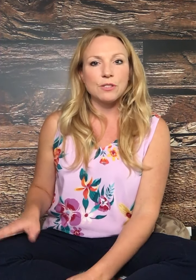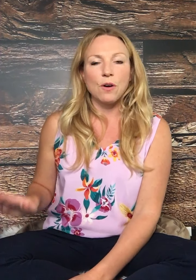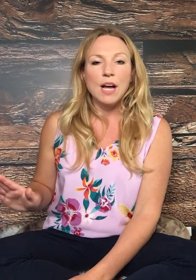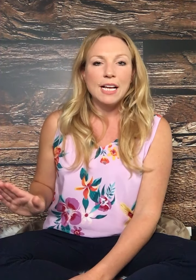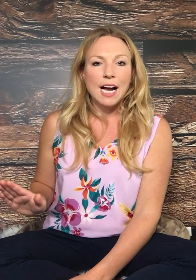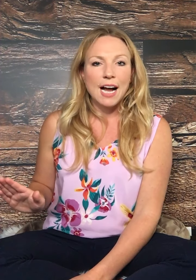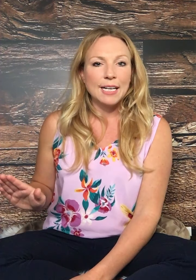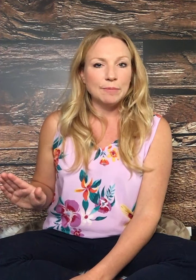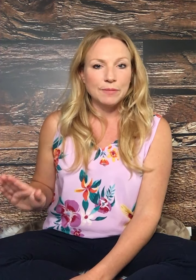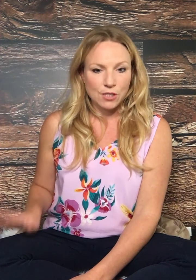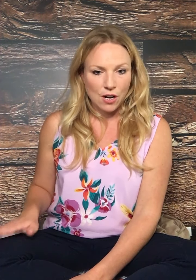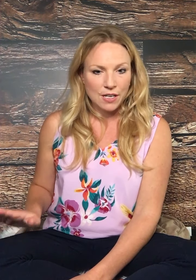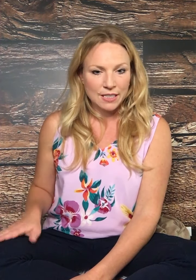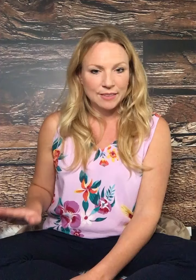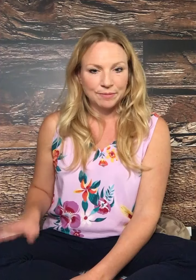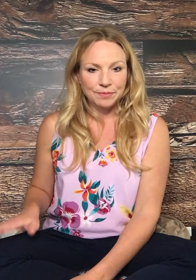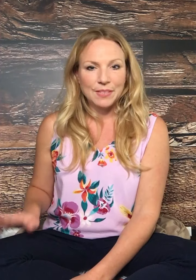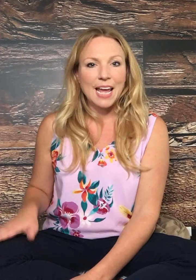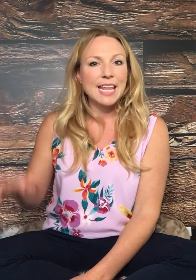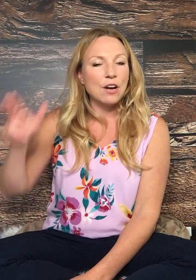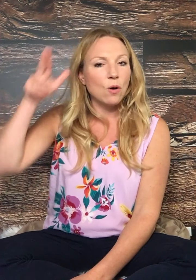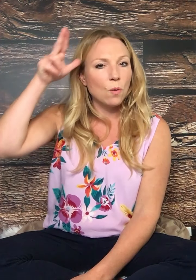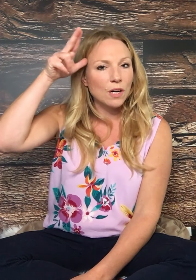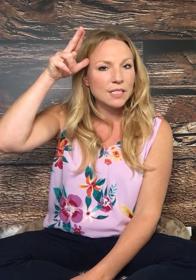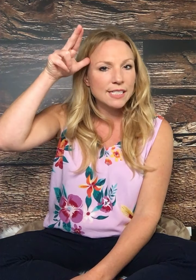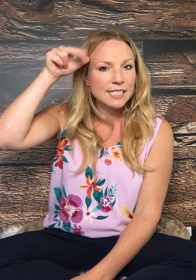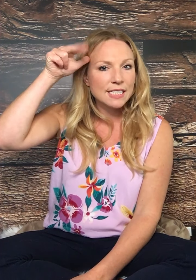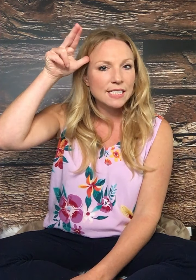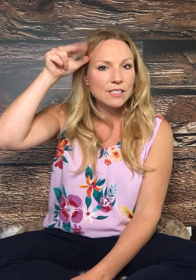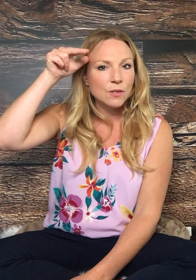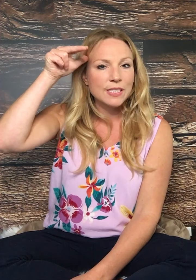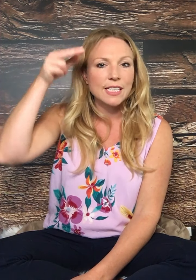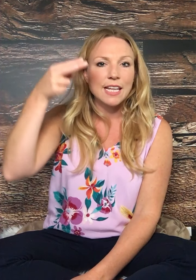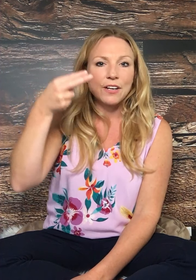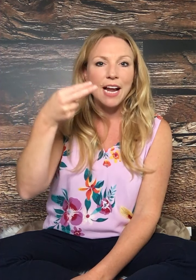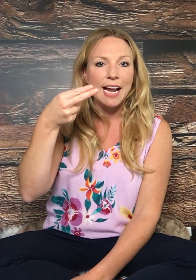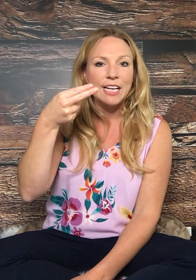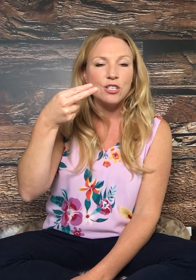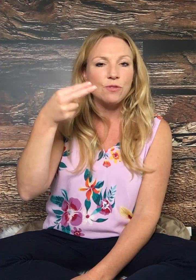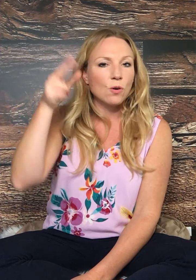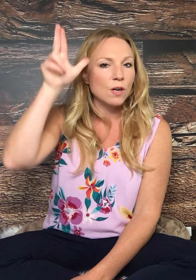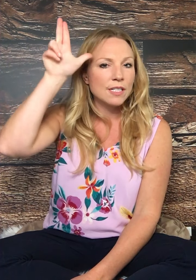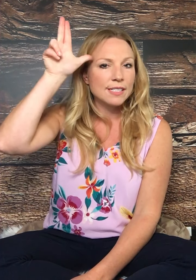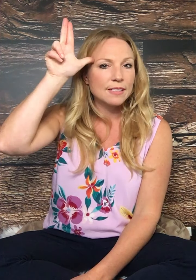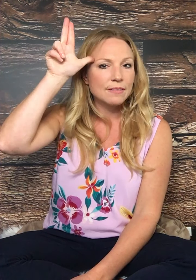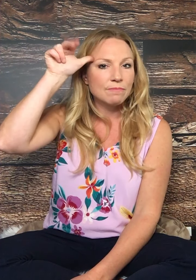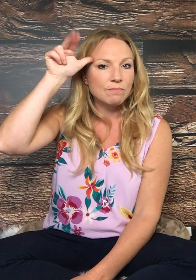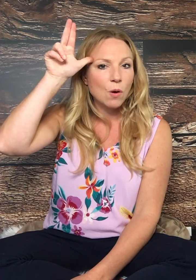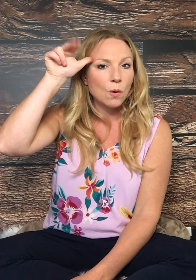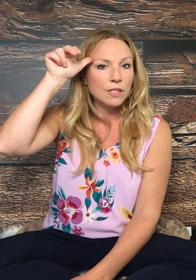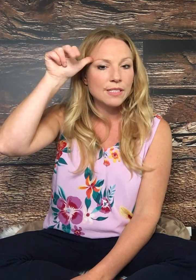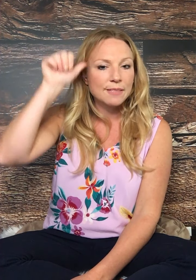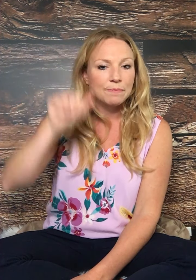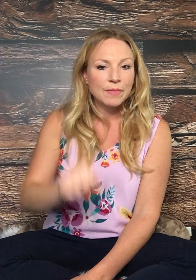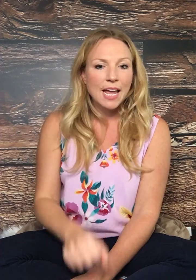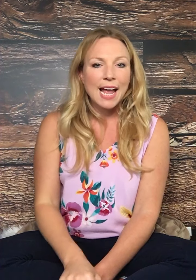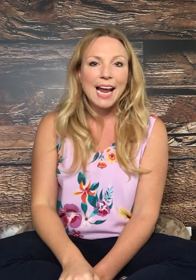So dog, and then horse, so it's the letter H for horse, horse,